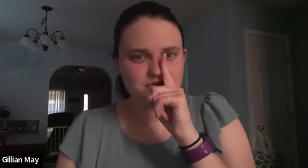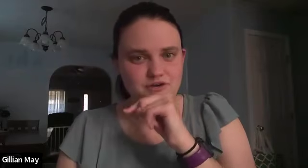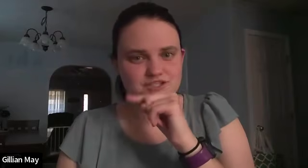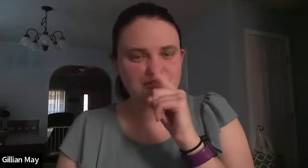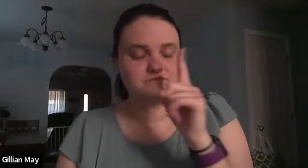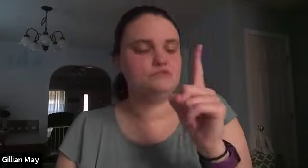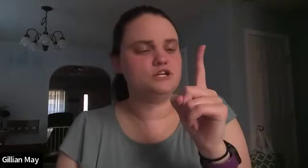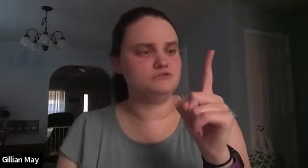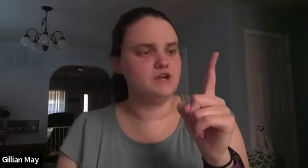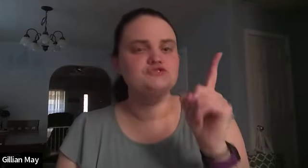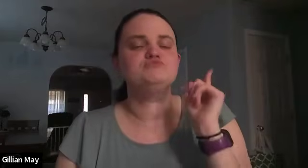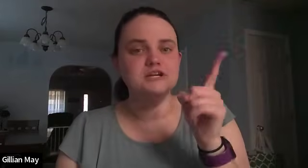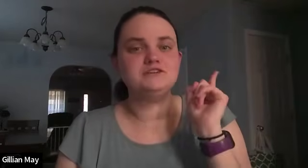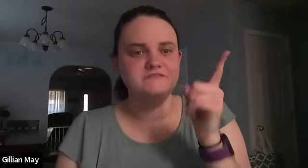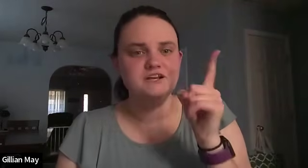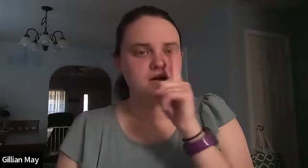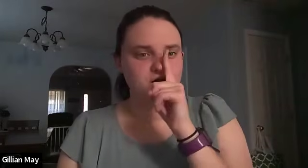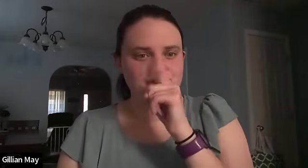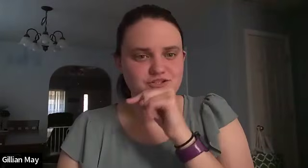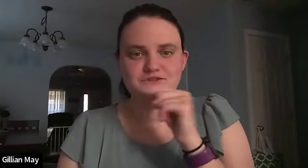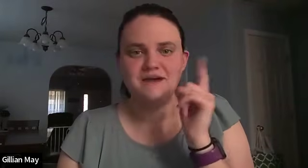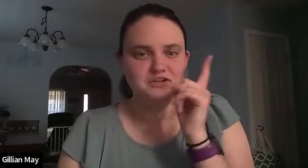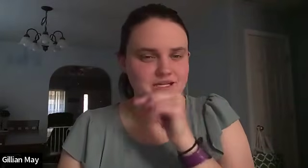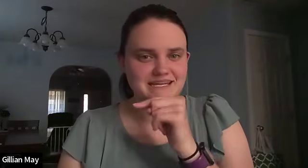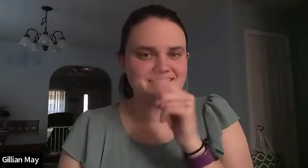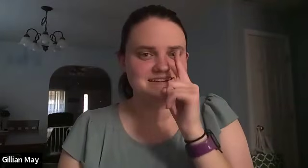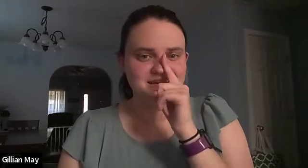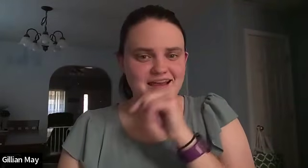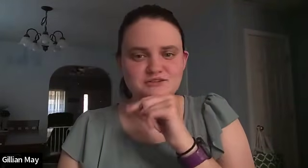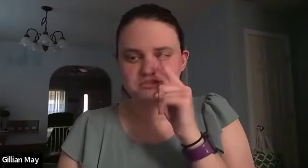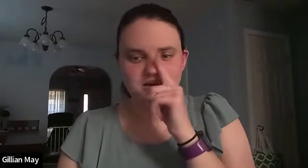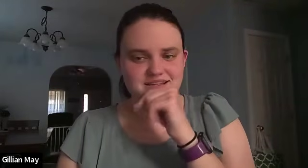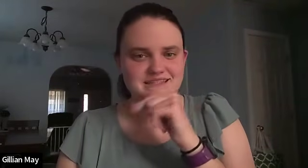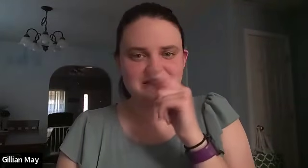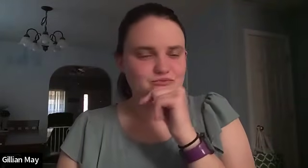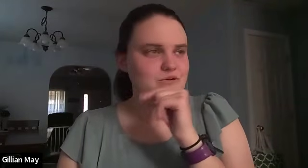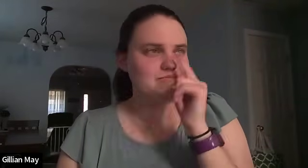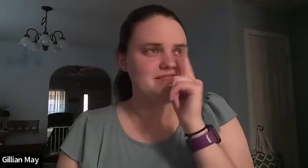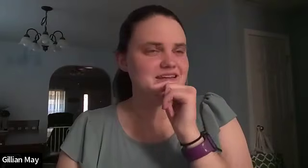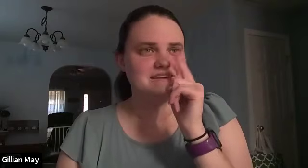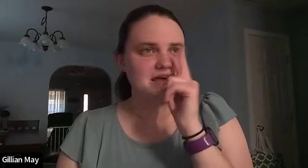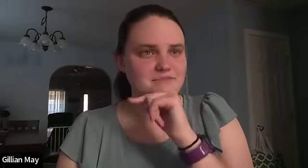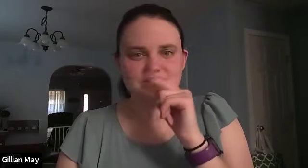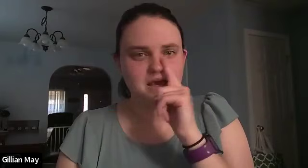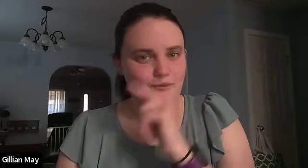nose, brush your finger across your nose. My goodness. Told you guys, by the end of the day, I'm just like,